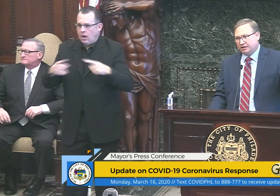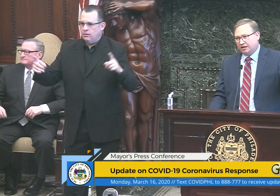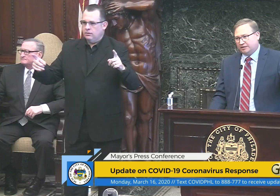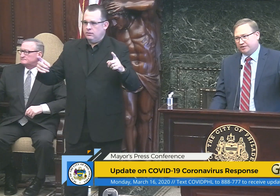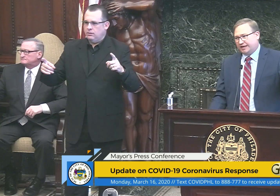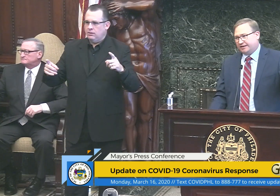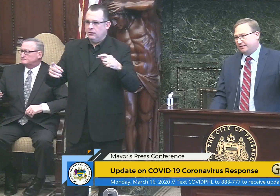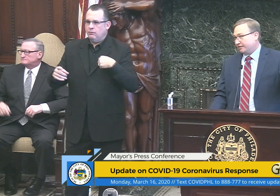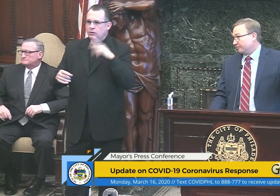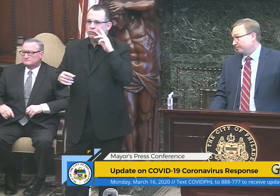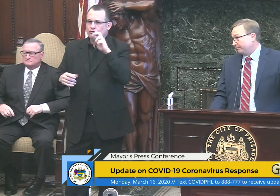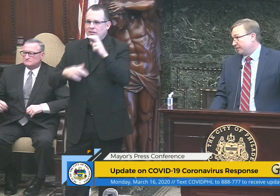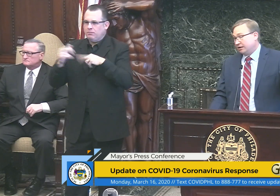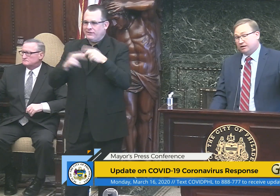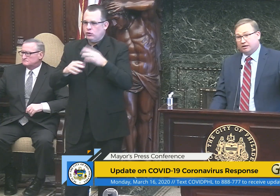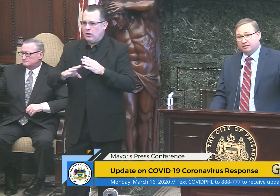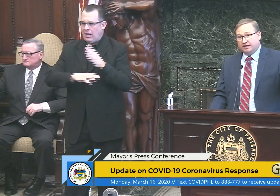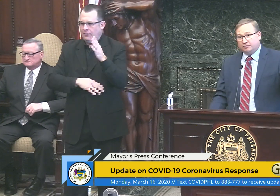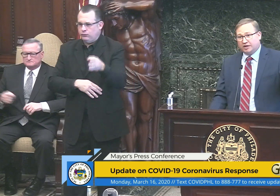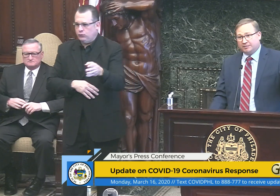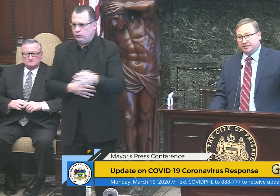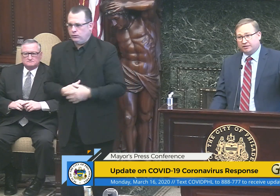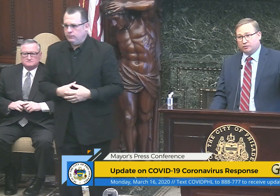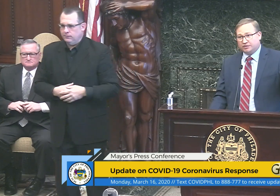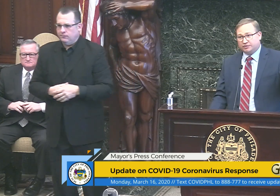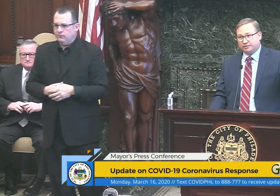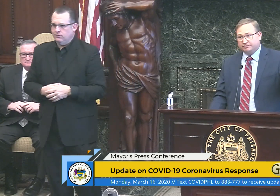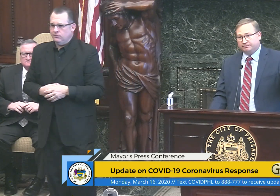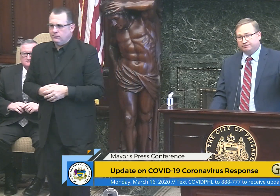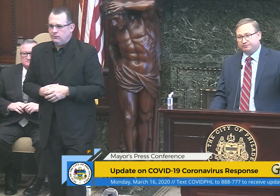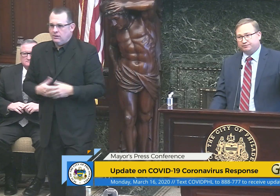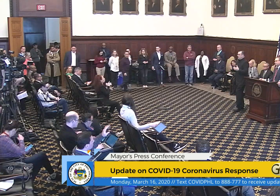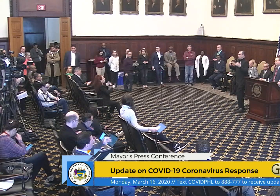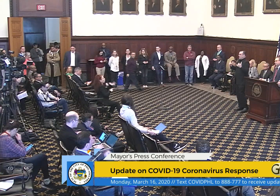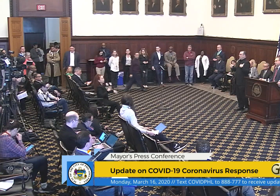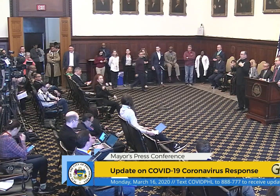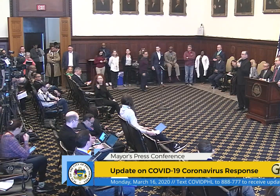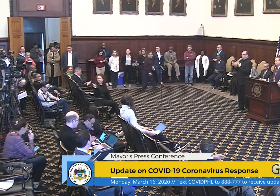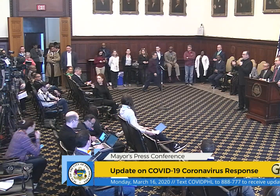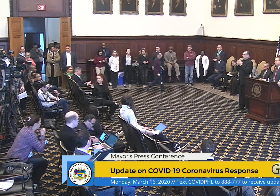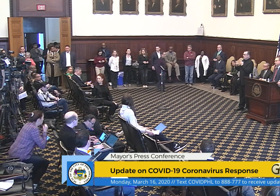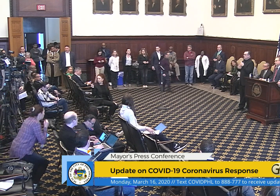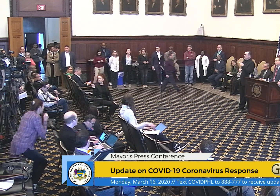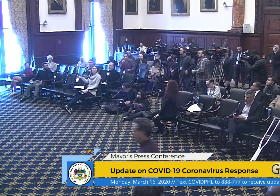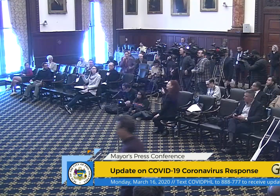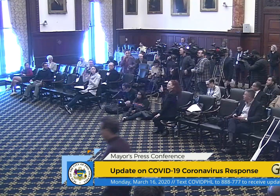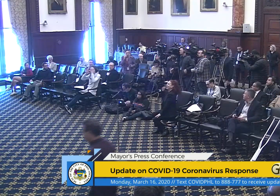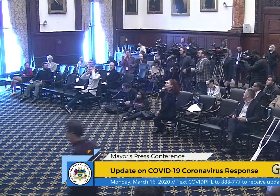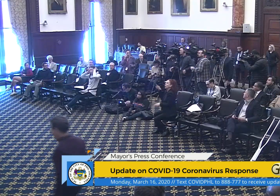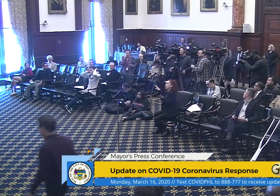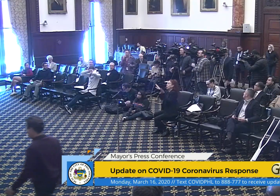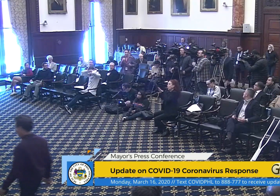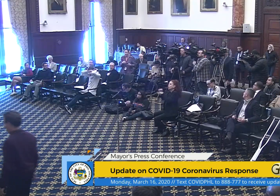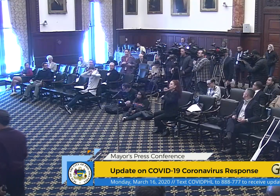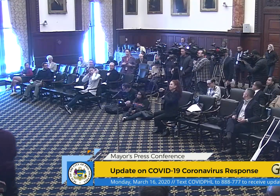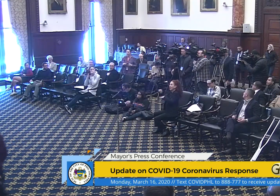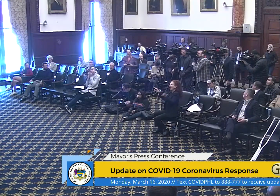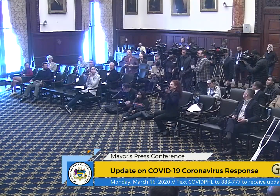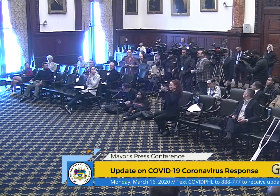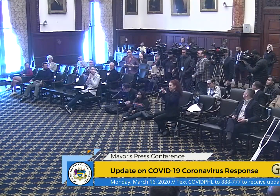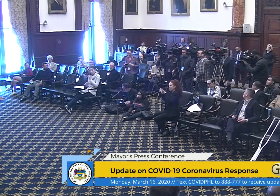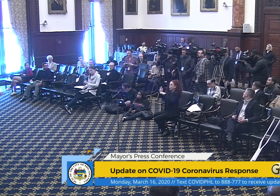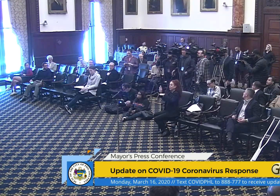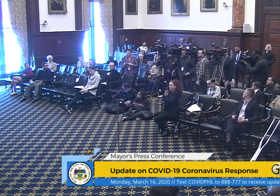afterwards. And for that, I thank them. And we're happy to take your questions. Do these have the closure of non-essential businesses, the authority